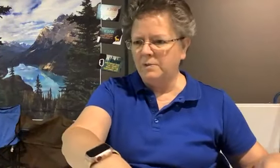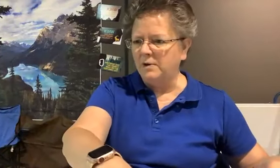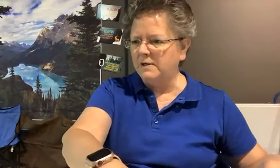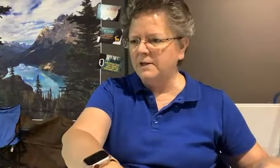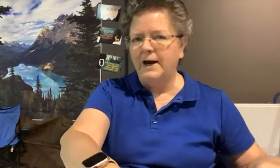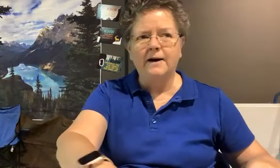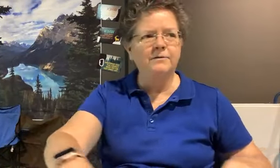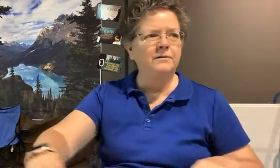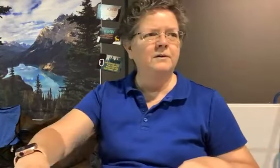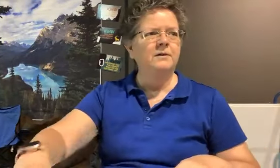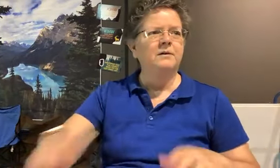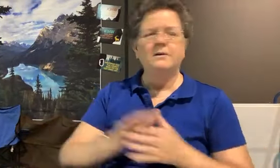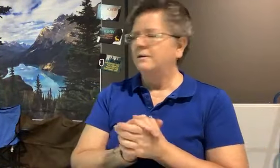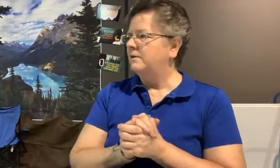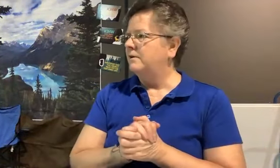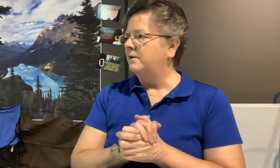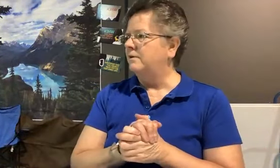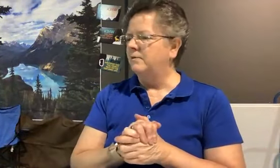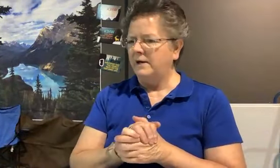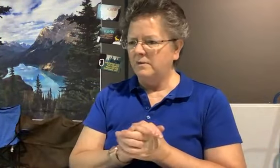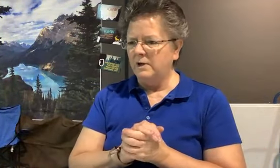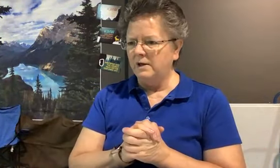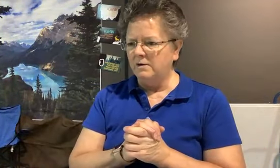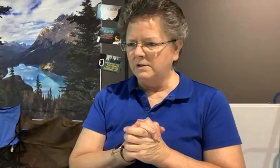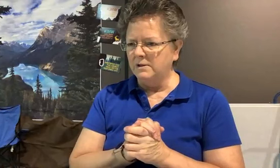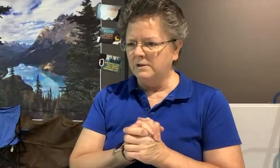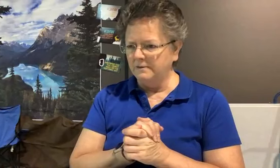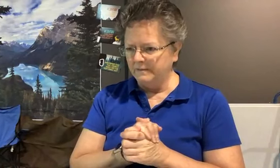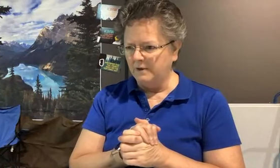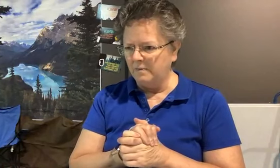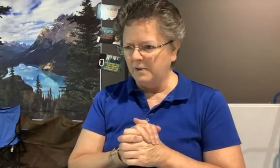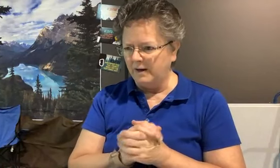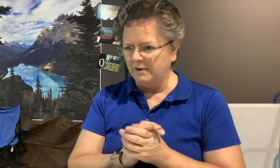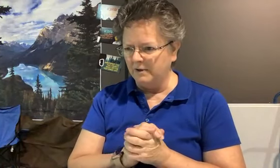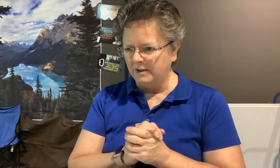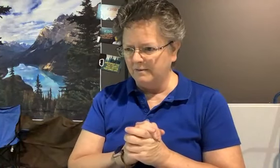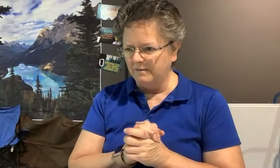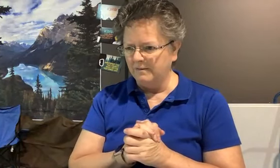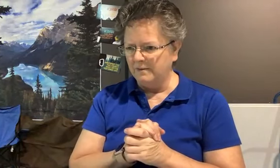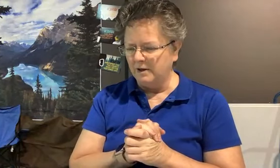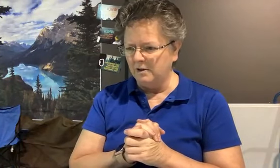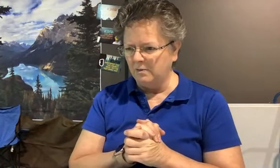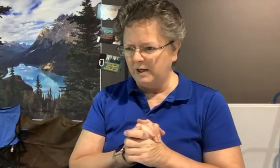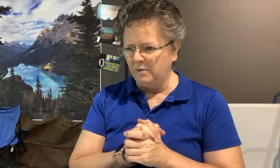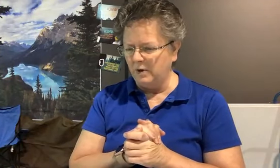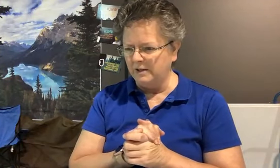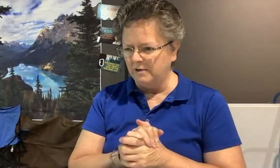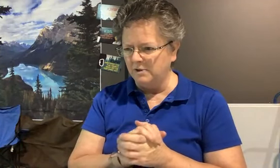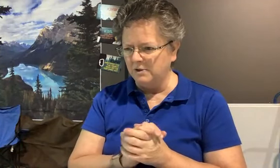you guys have a great week, Crystal. Hope you have a good week. When can you just